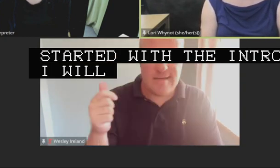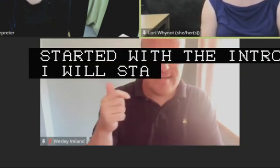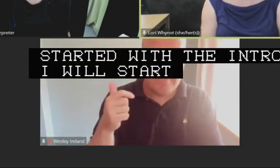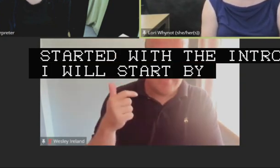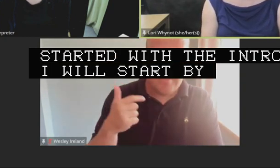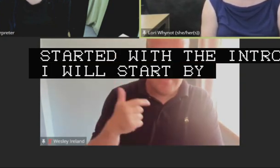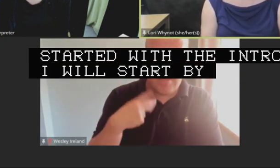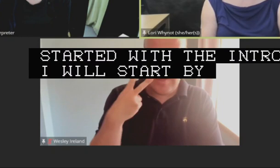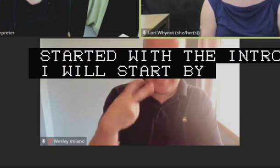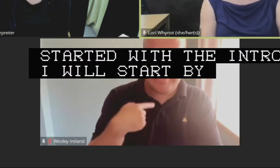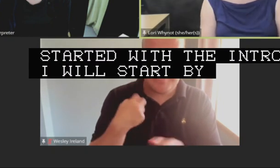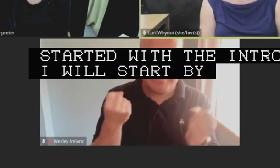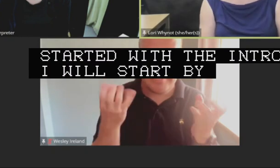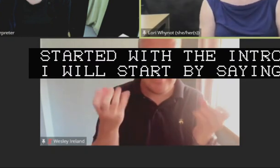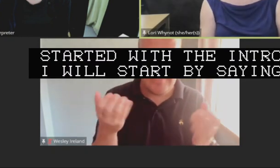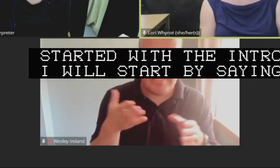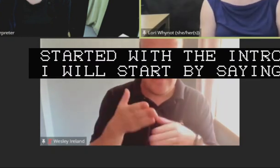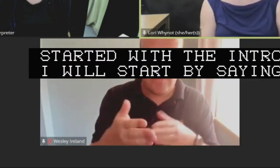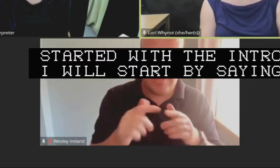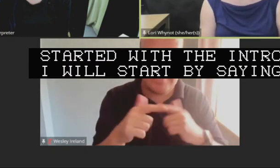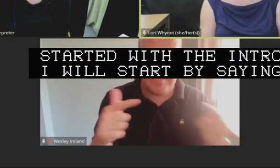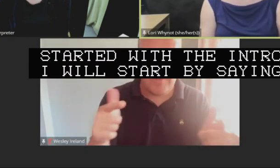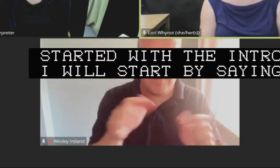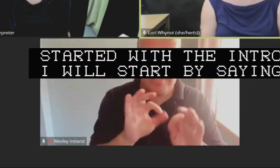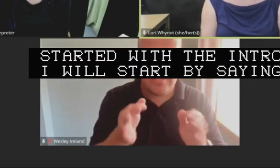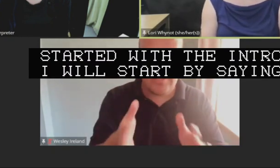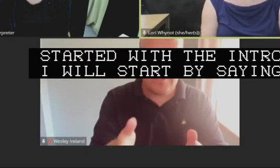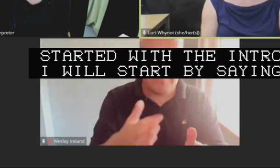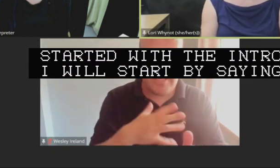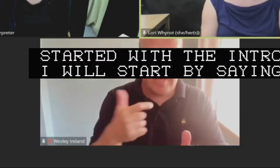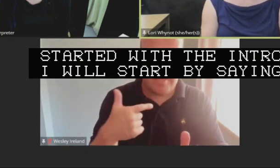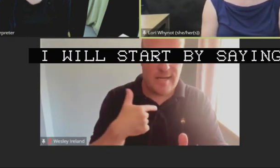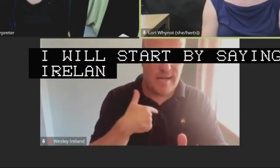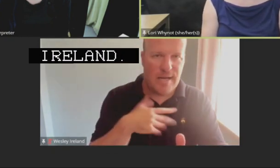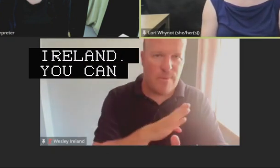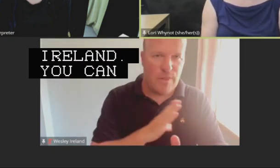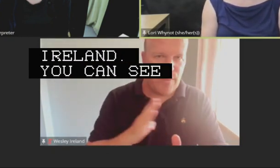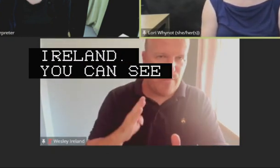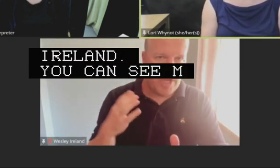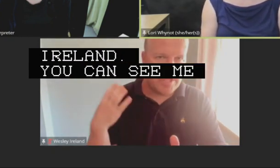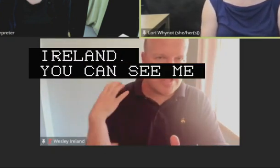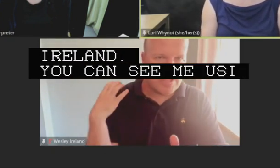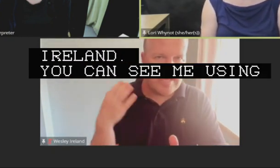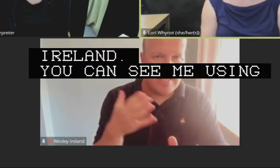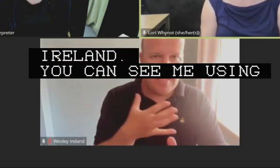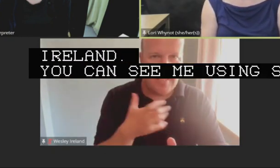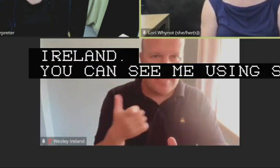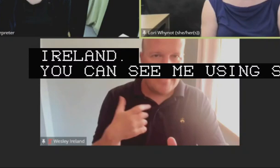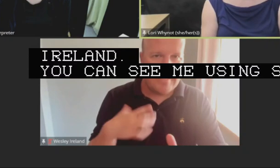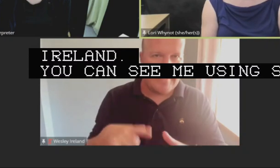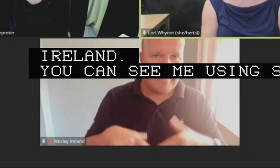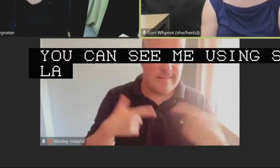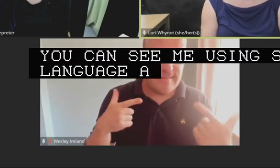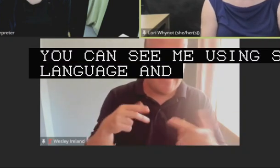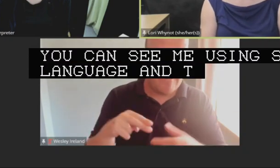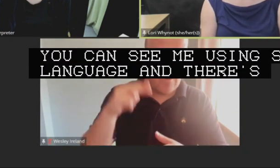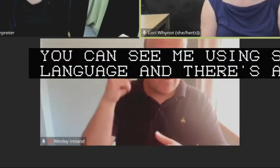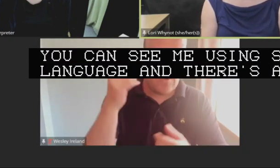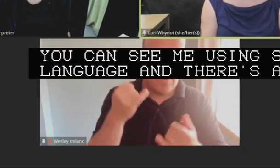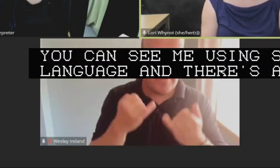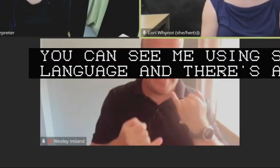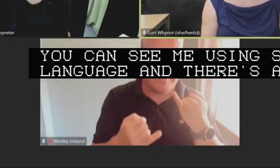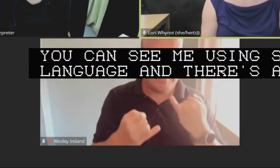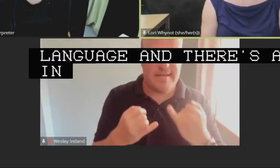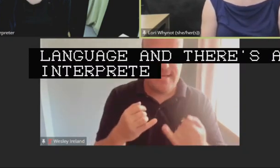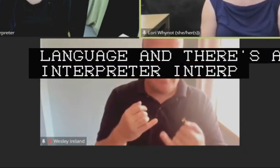Wes Ireland. And you can see me using sign language, and there's an interpreter who is interpreting from my sign language. I'm